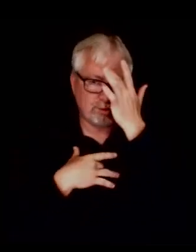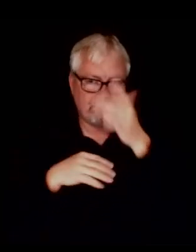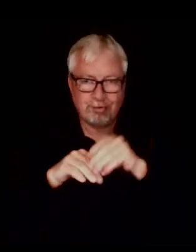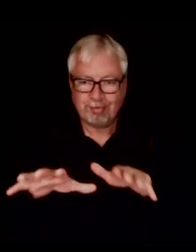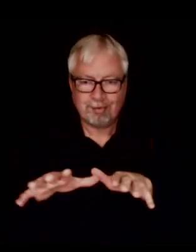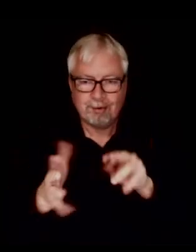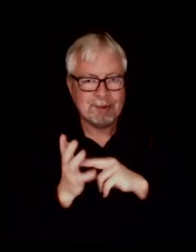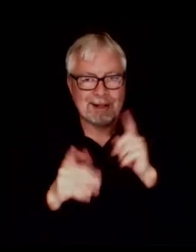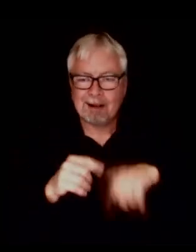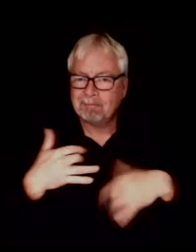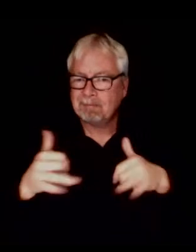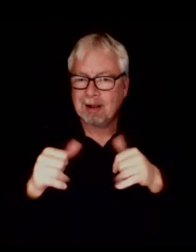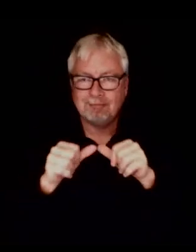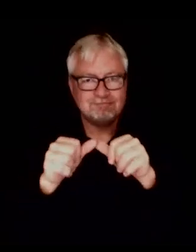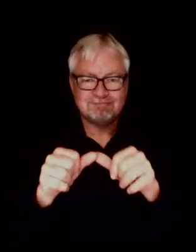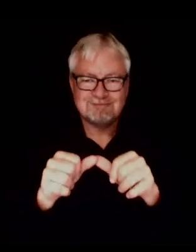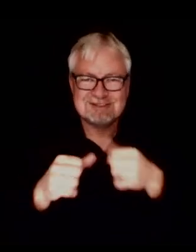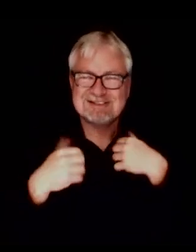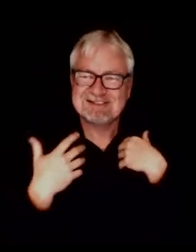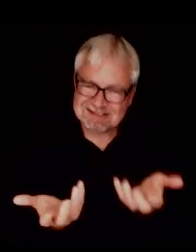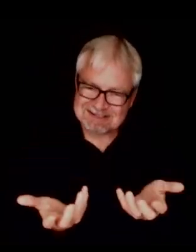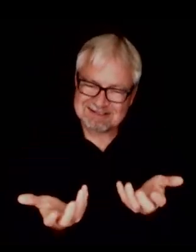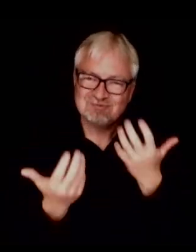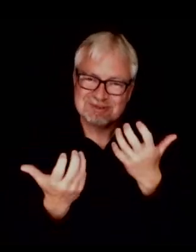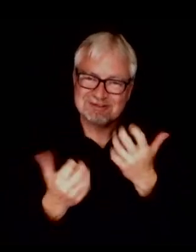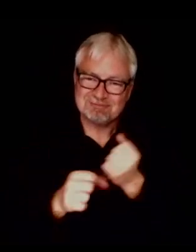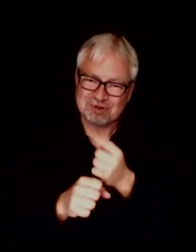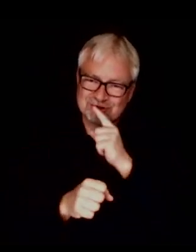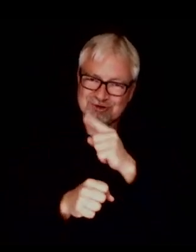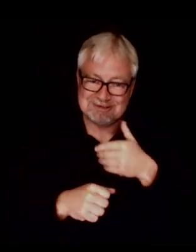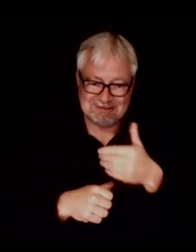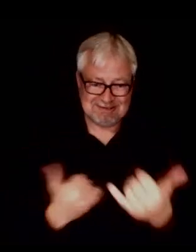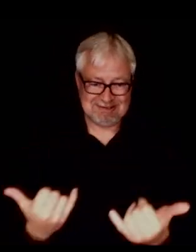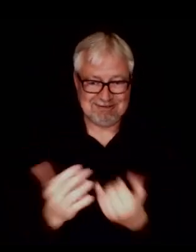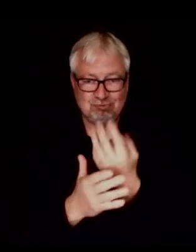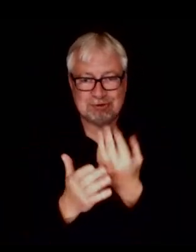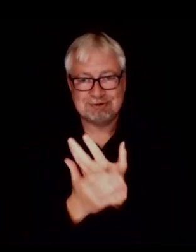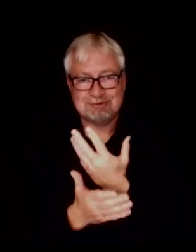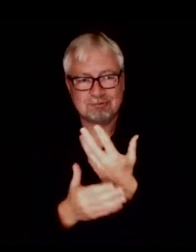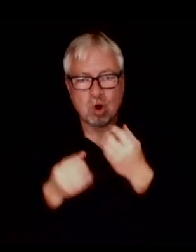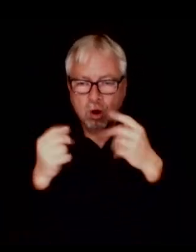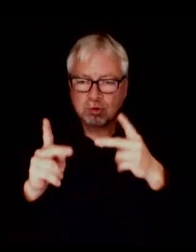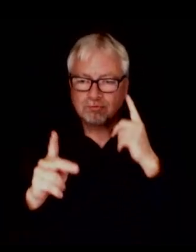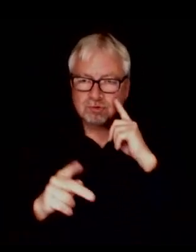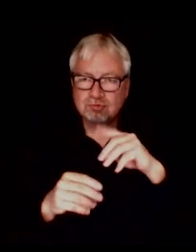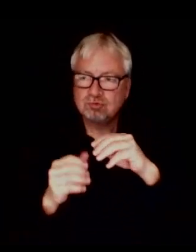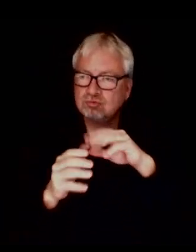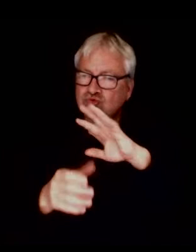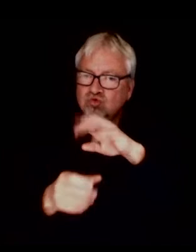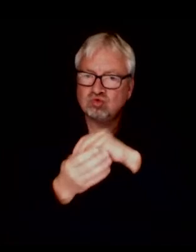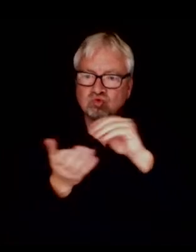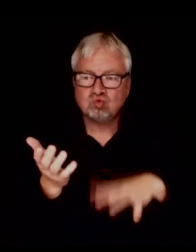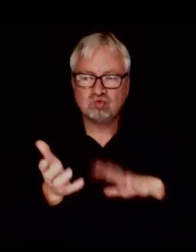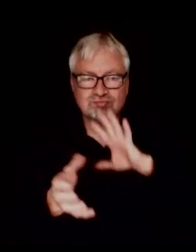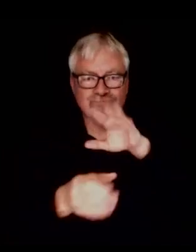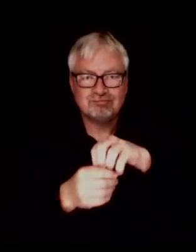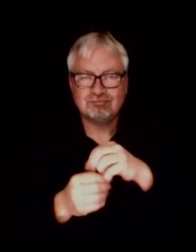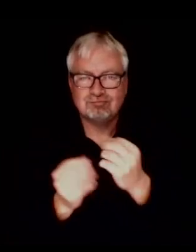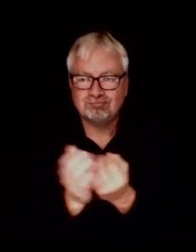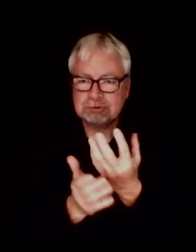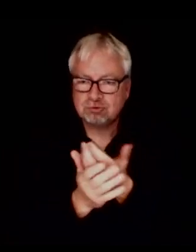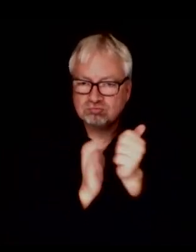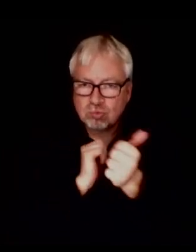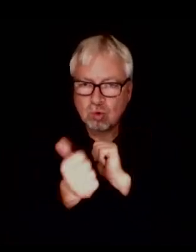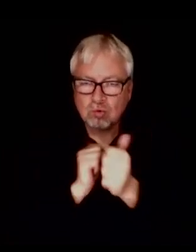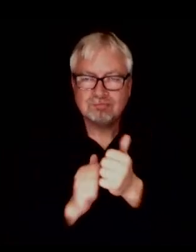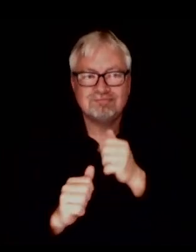have their vaccines, that would be one way that we would be able to continue, that students would be able to continue their testing. It does not have to be a heartbreaking end to a season,